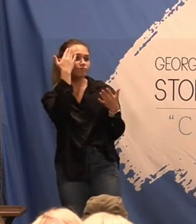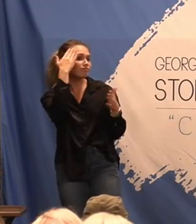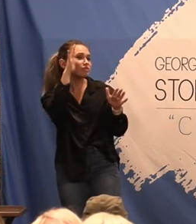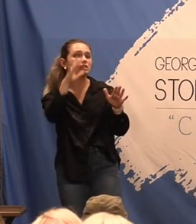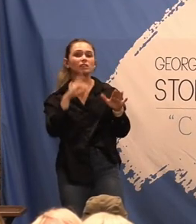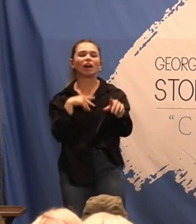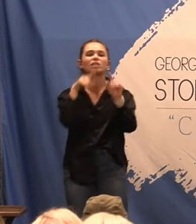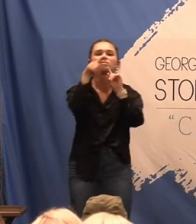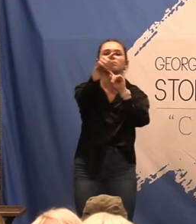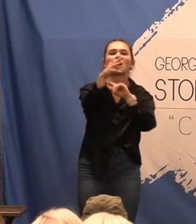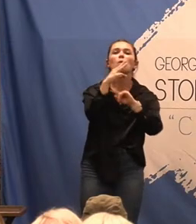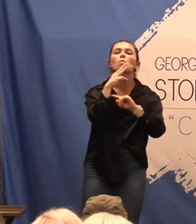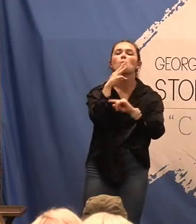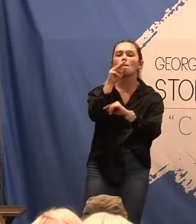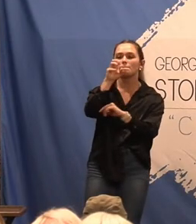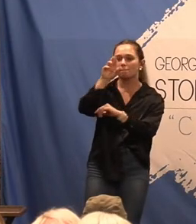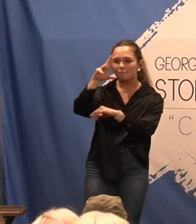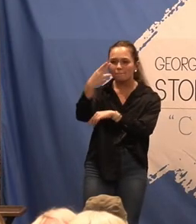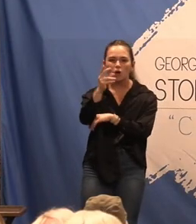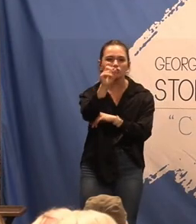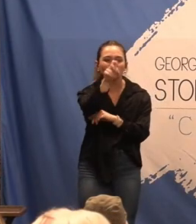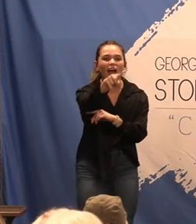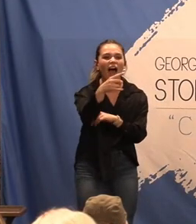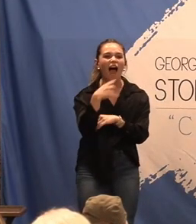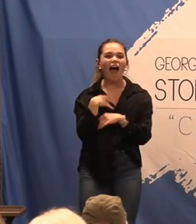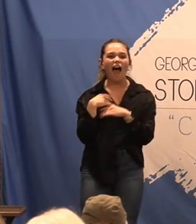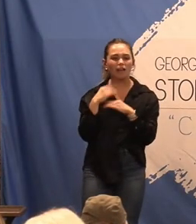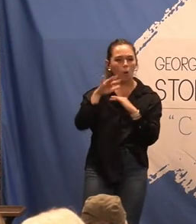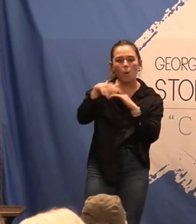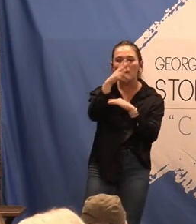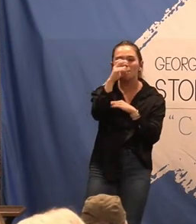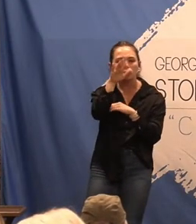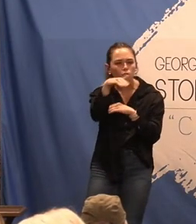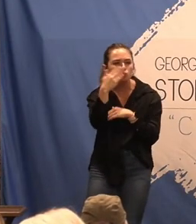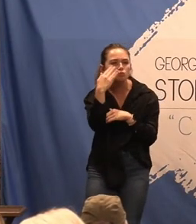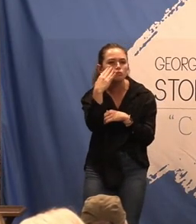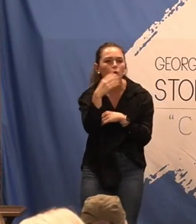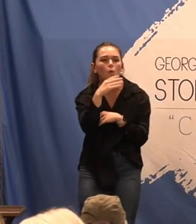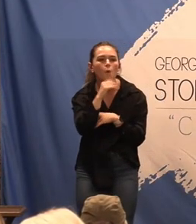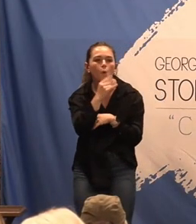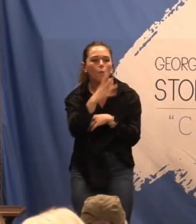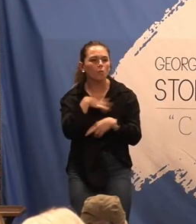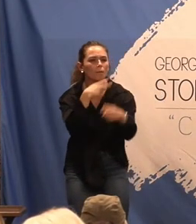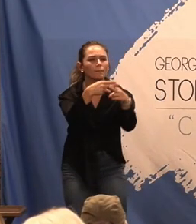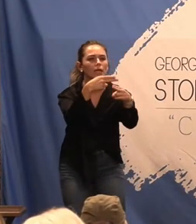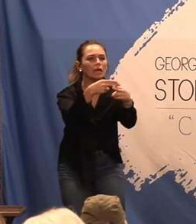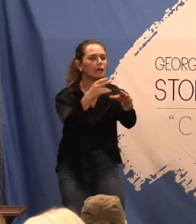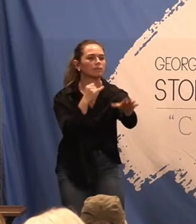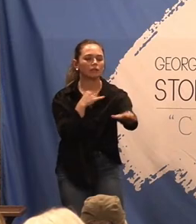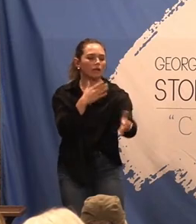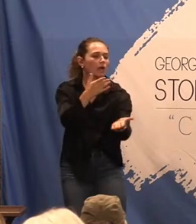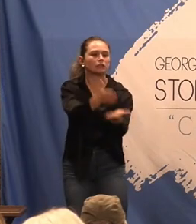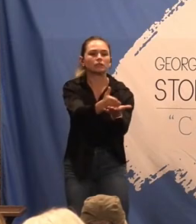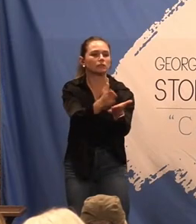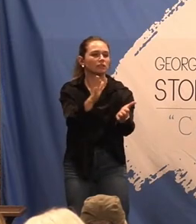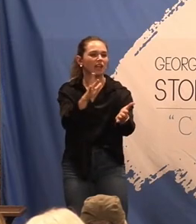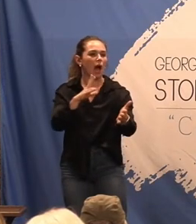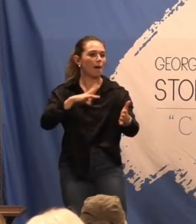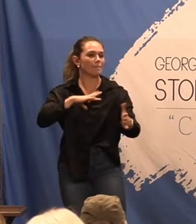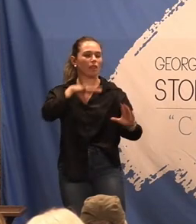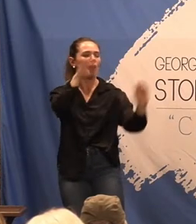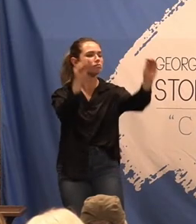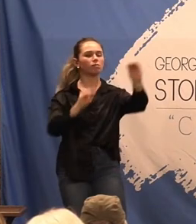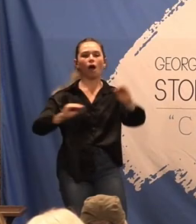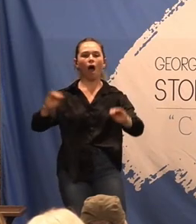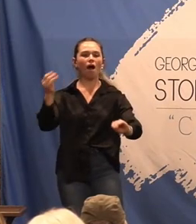by the backwater marshes, she asked the he-toads and she-toads if they knew the old lady's name. They did not even stop in their acrobatic